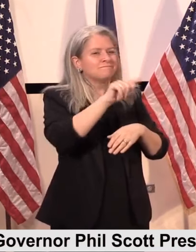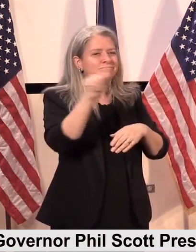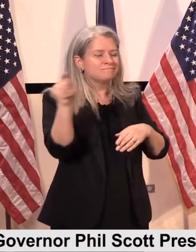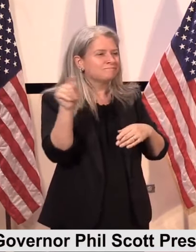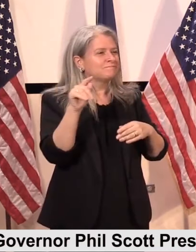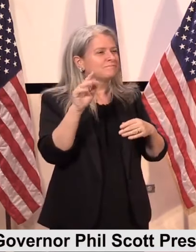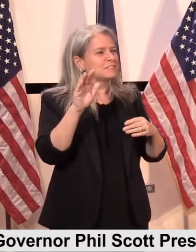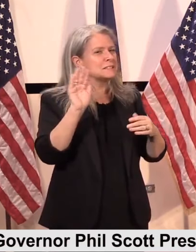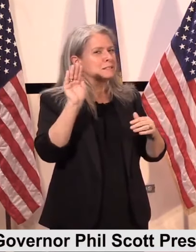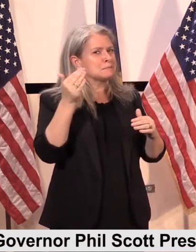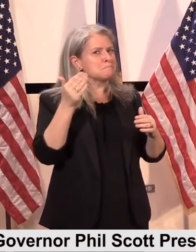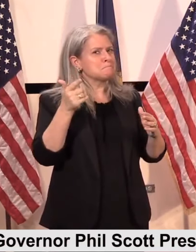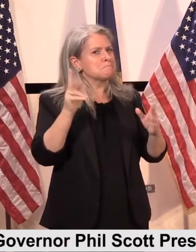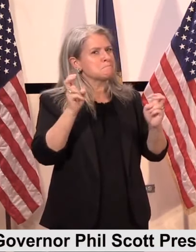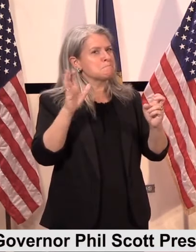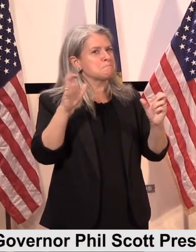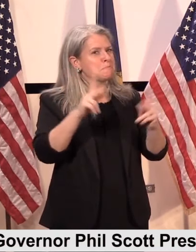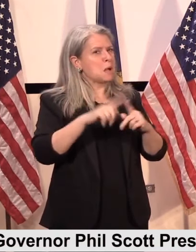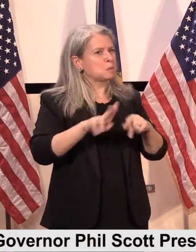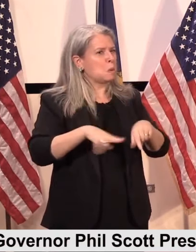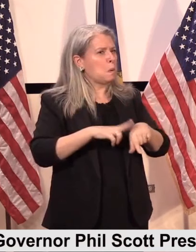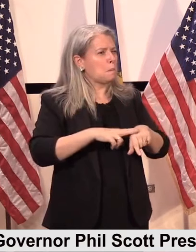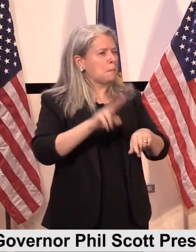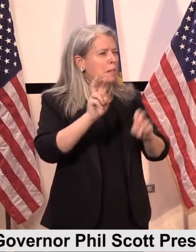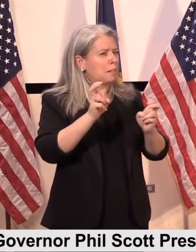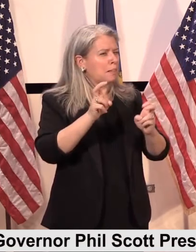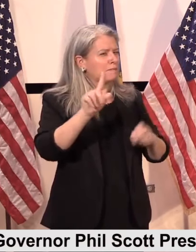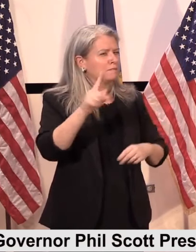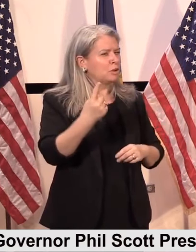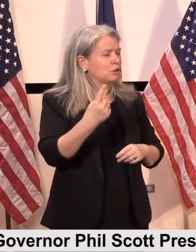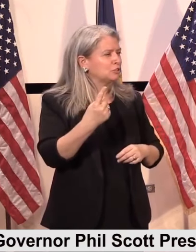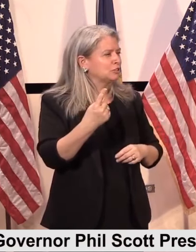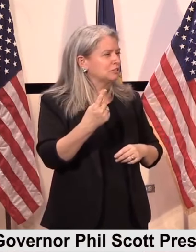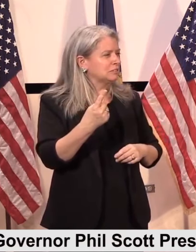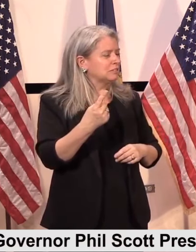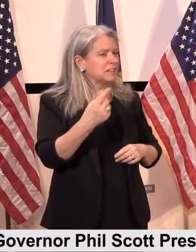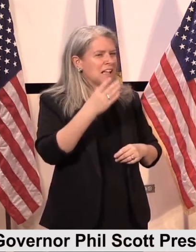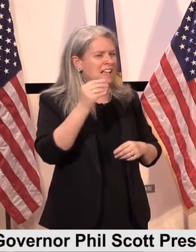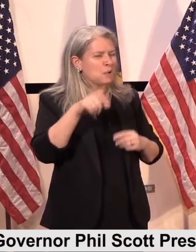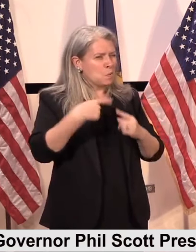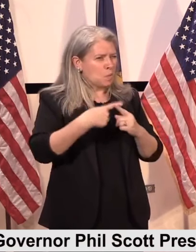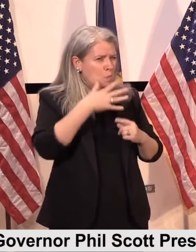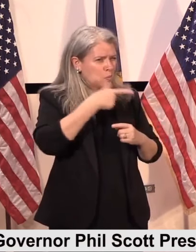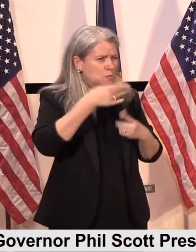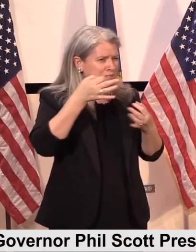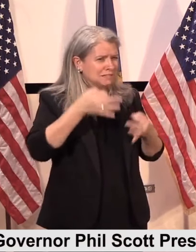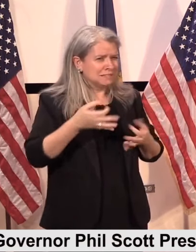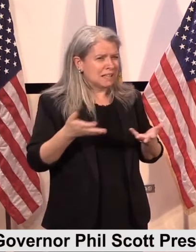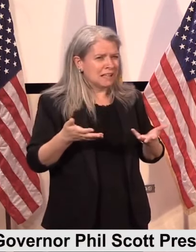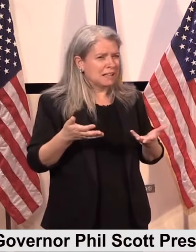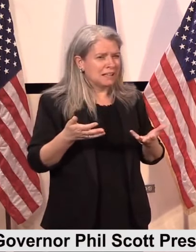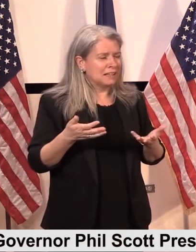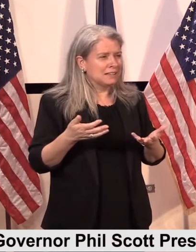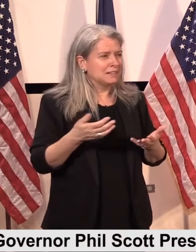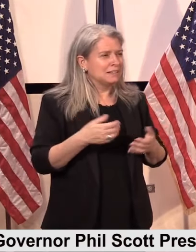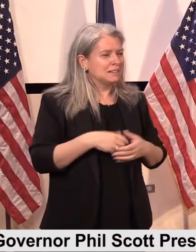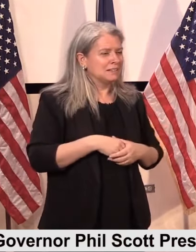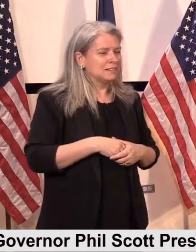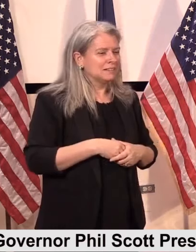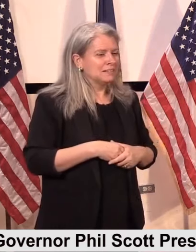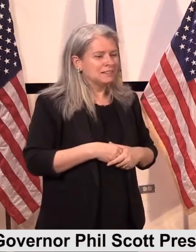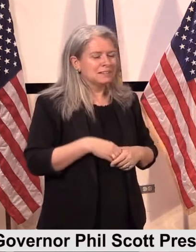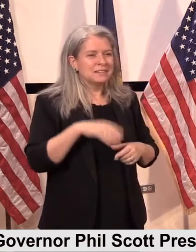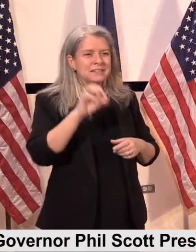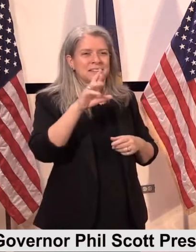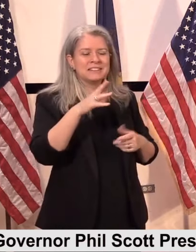normalcy. And I'm thinking, and when you would decide this, or is there a ranking